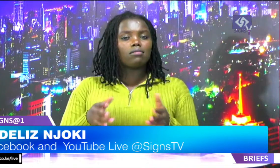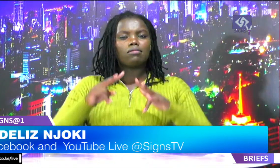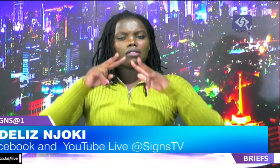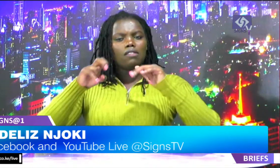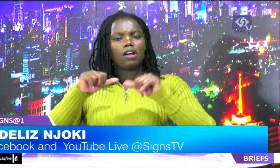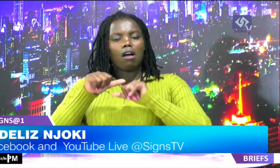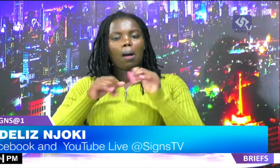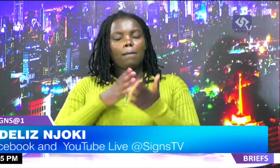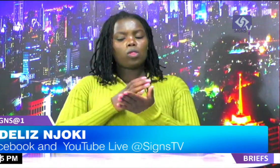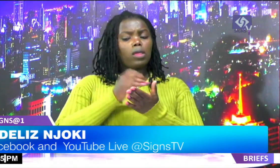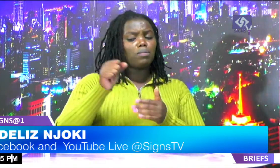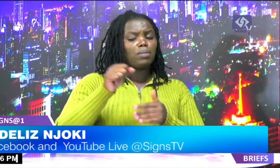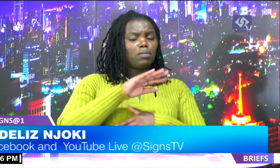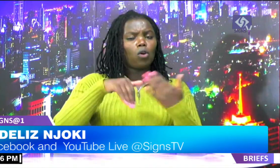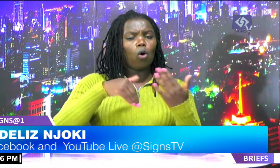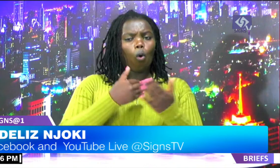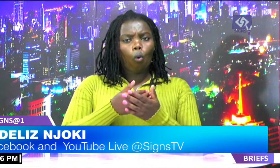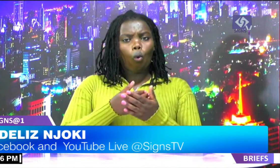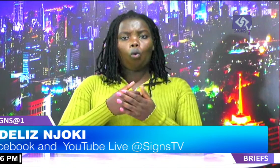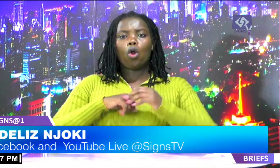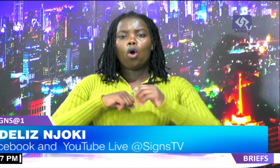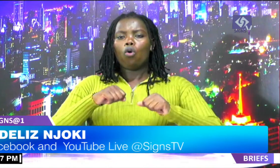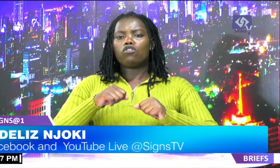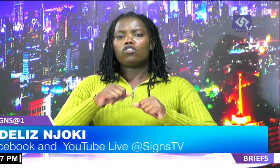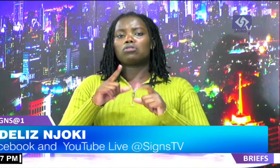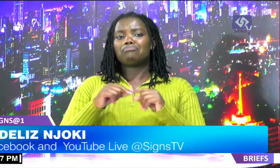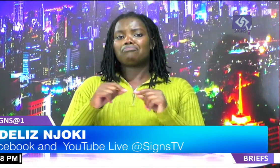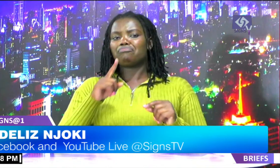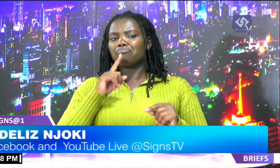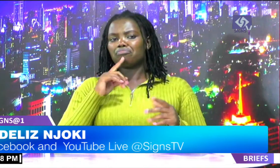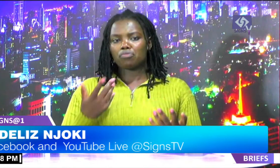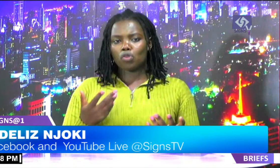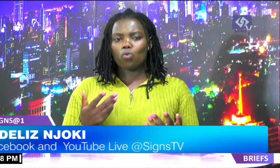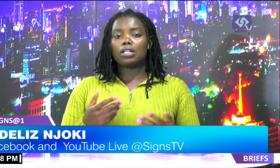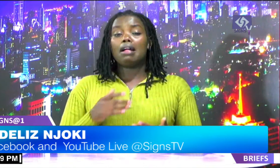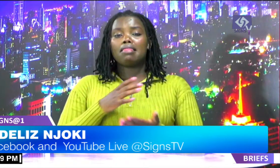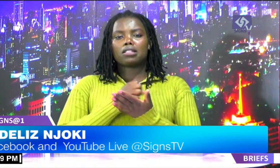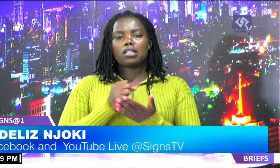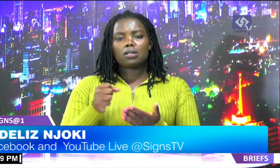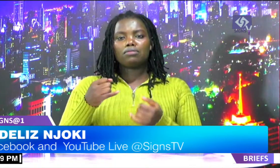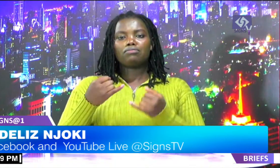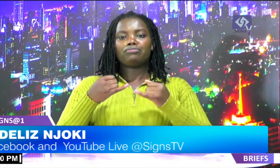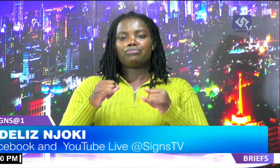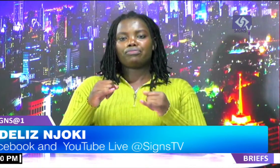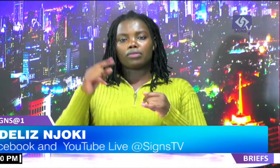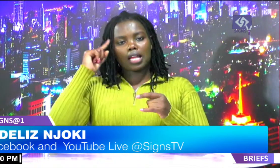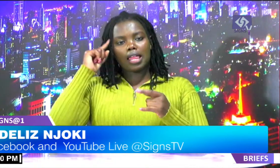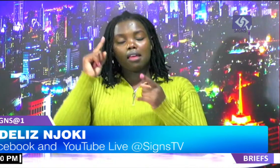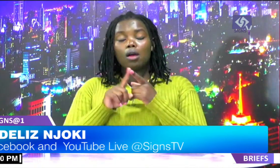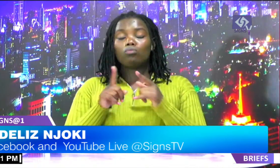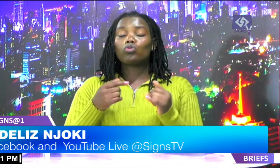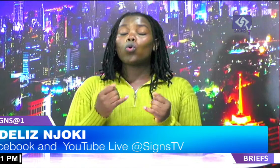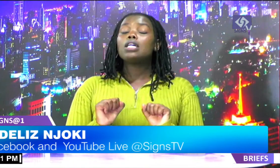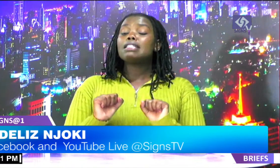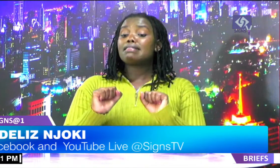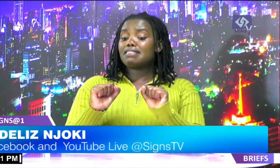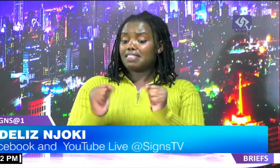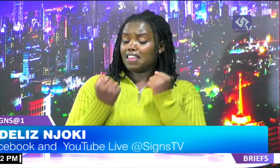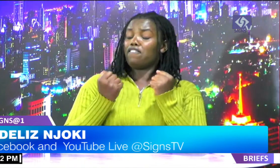and Anti-Corruption Commission is currently investigating the suspended officials. In a